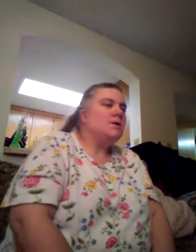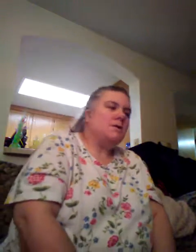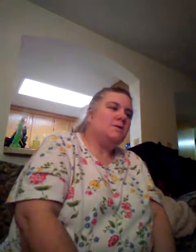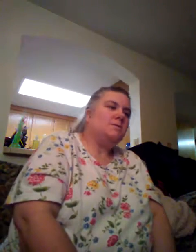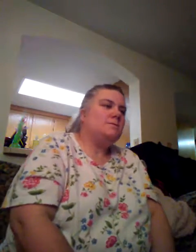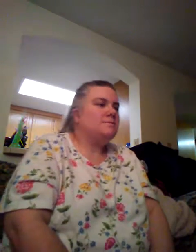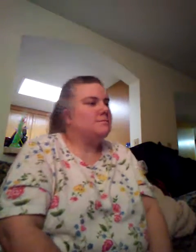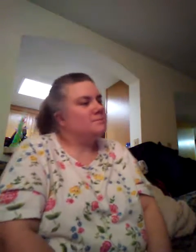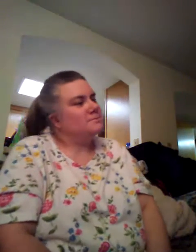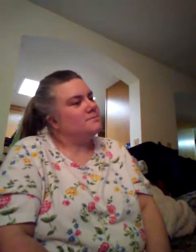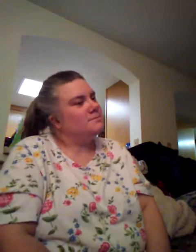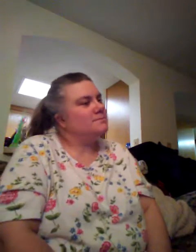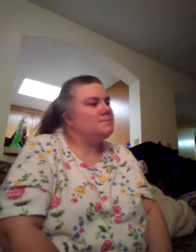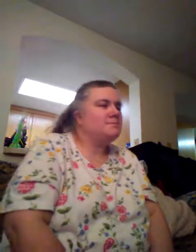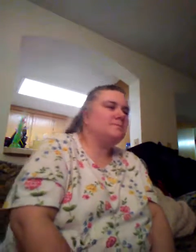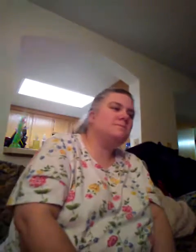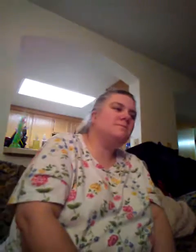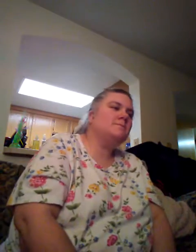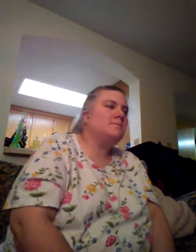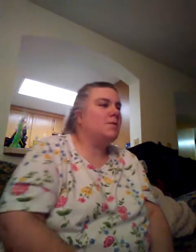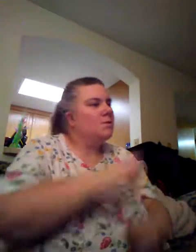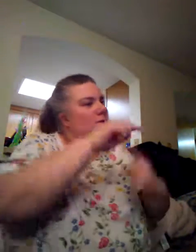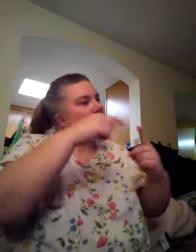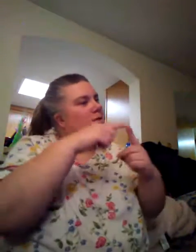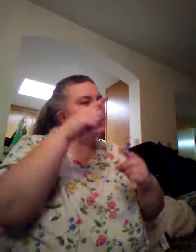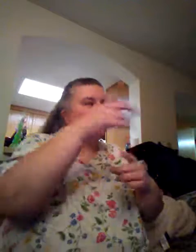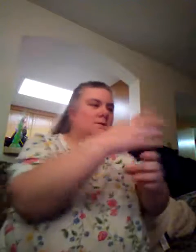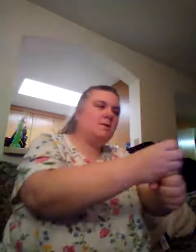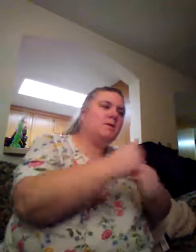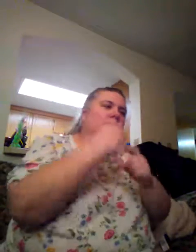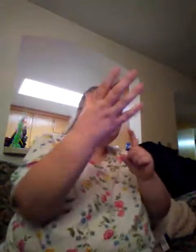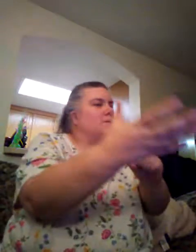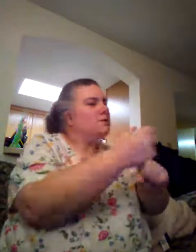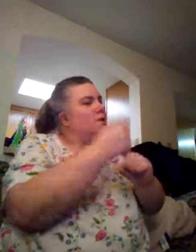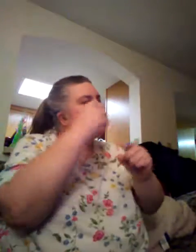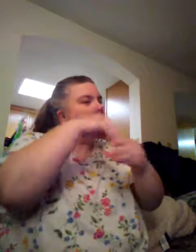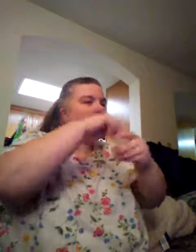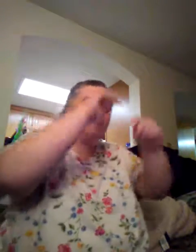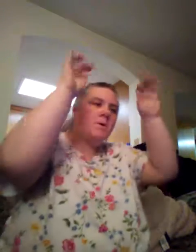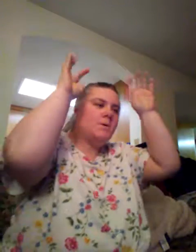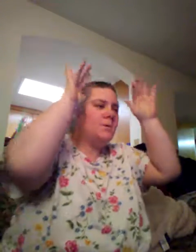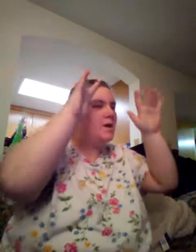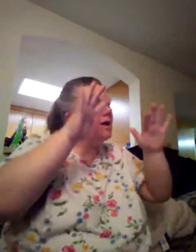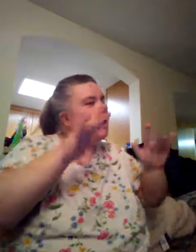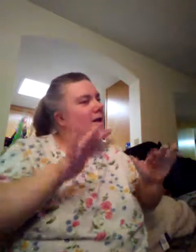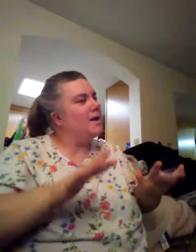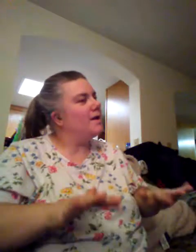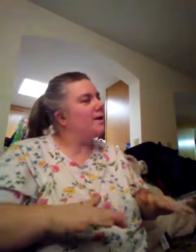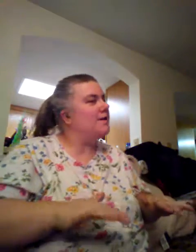doing it. When you get caught in the rain.